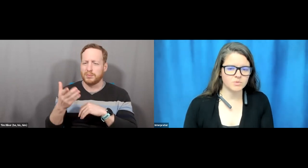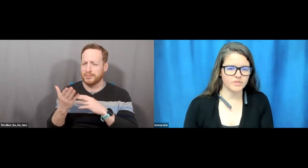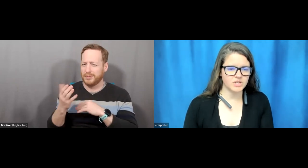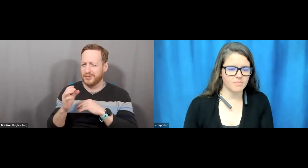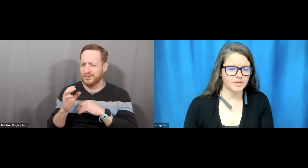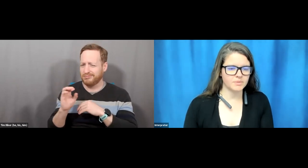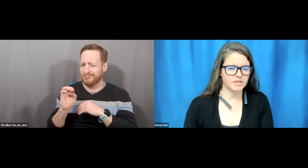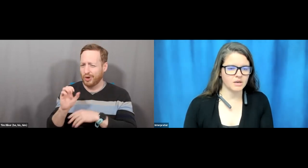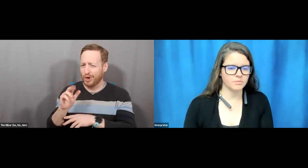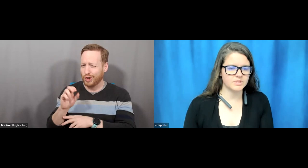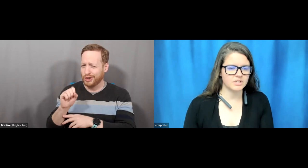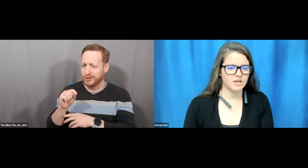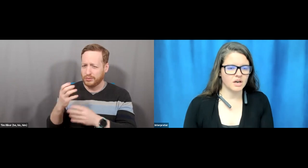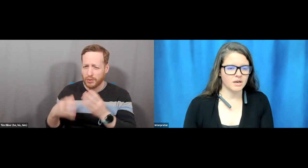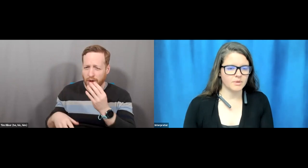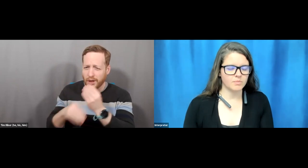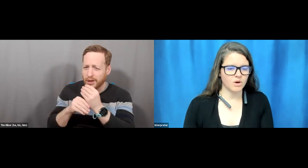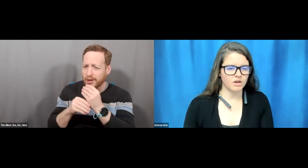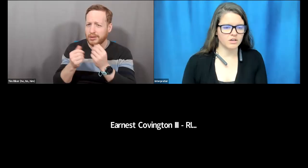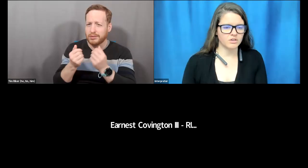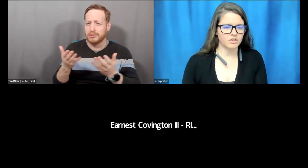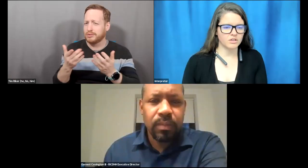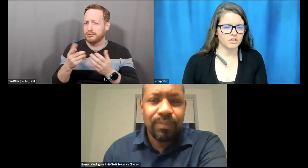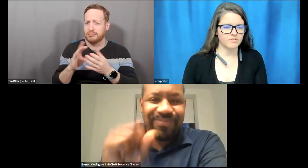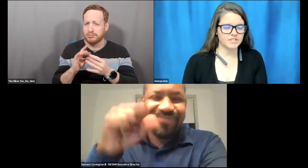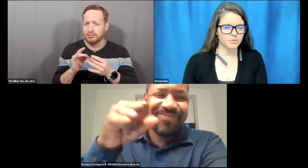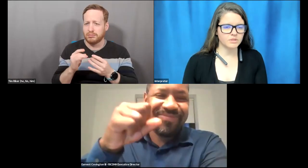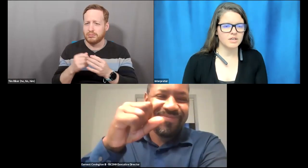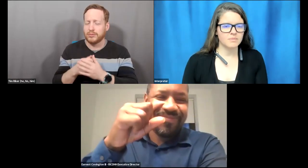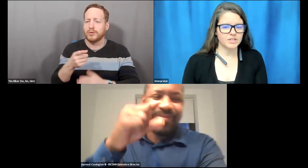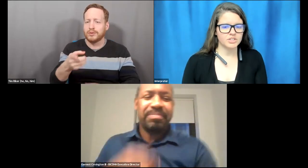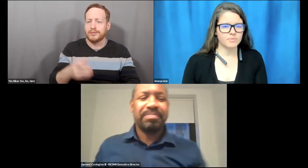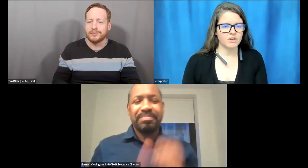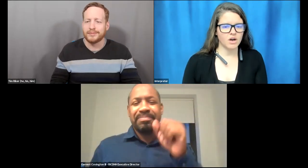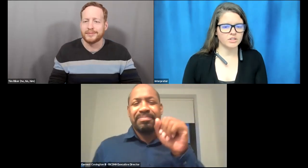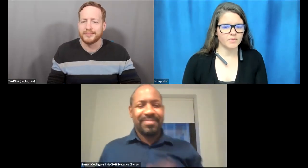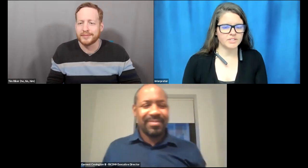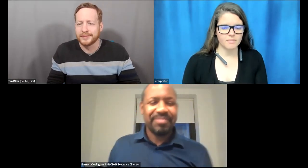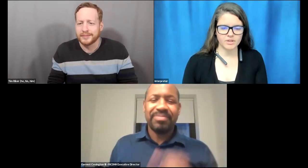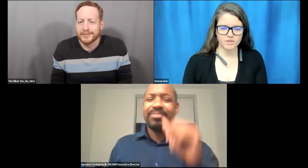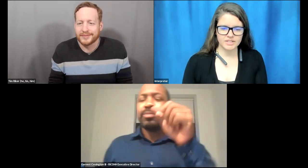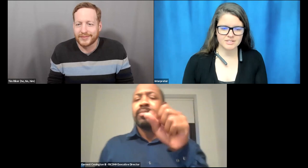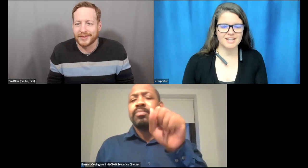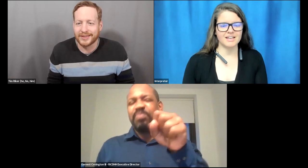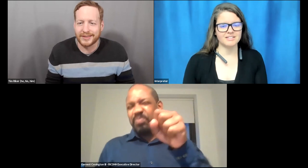where the topic becomes more visible, but it should be an ongoing topic. Ernest? Yes,